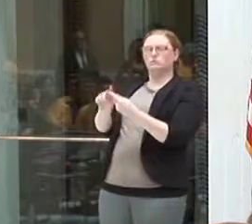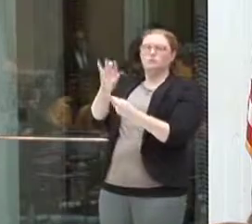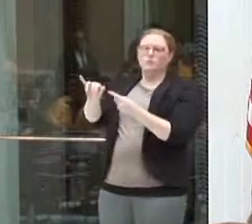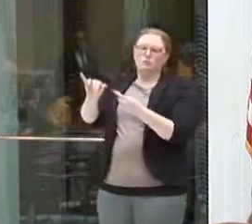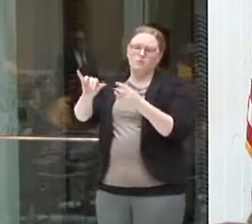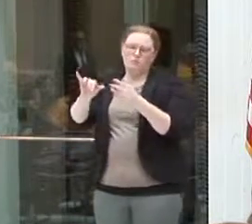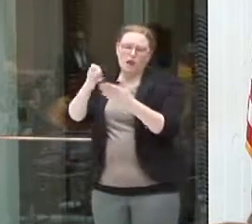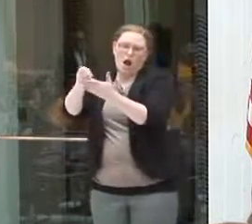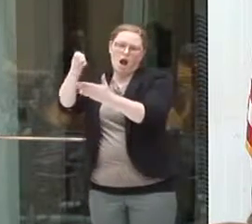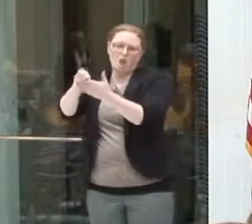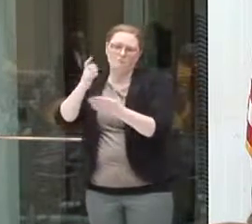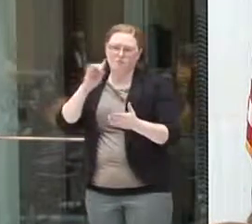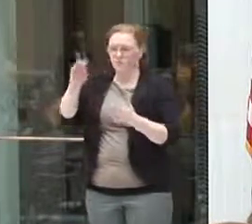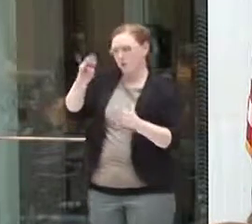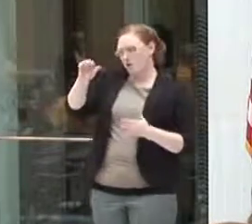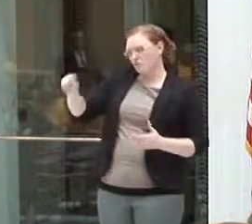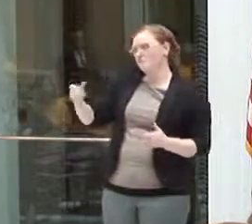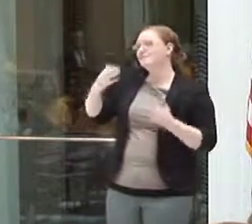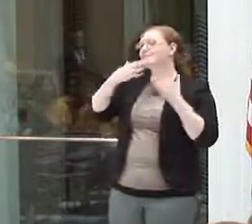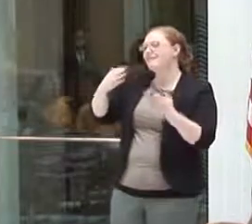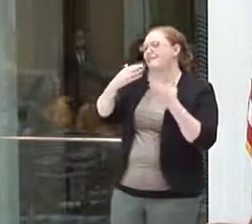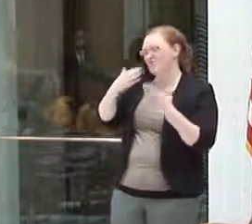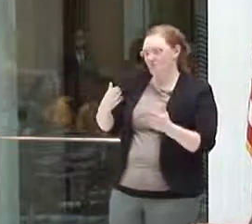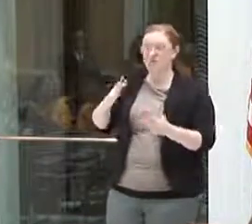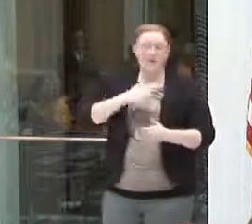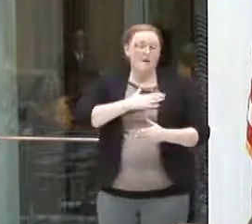do and he'll go back on the table